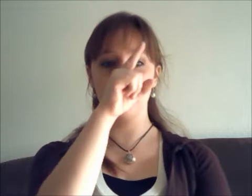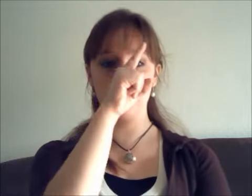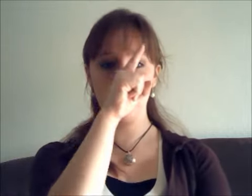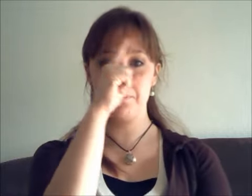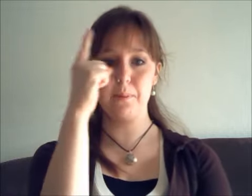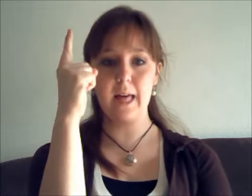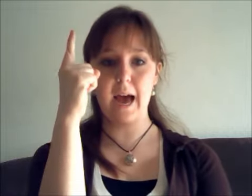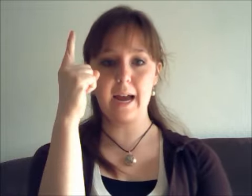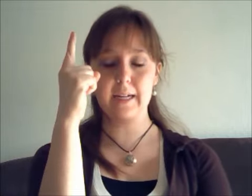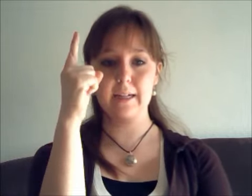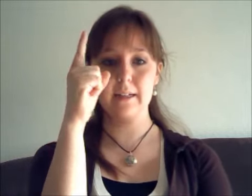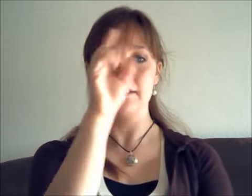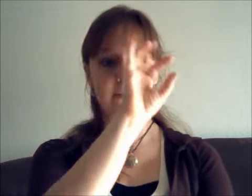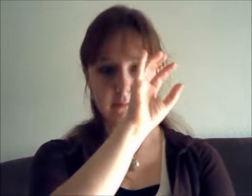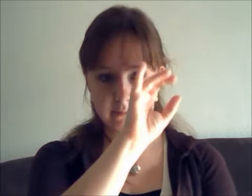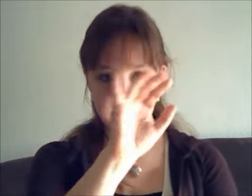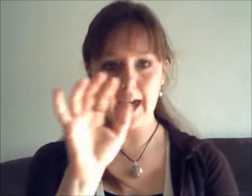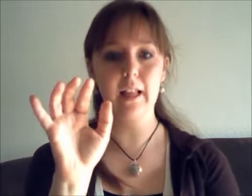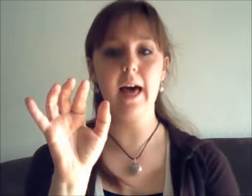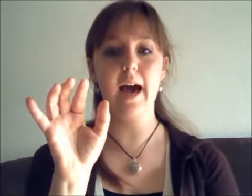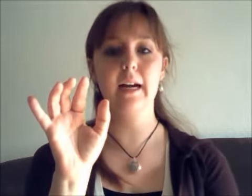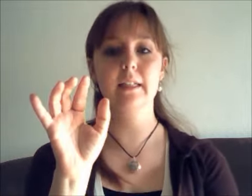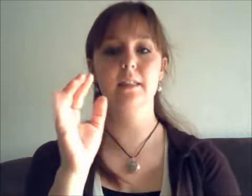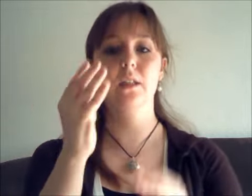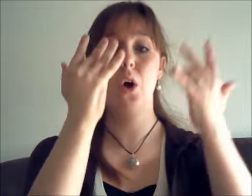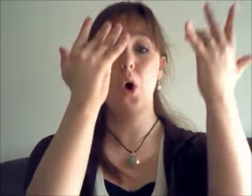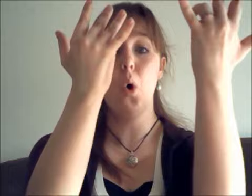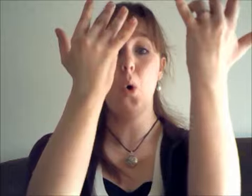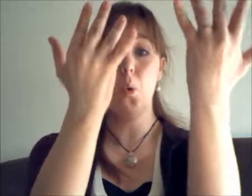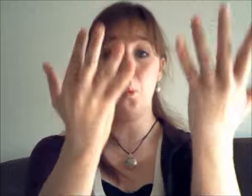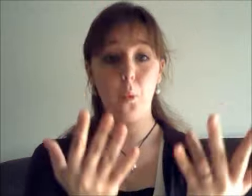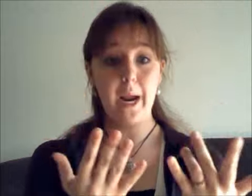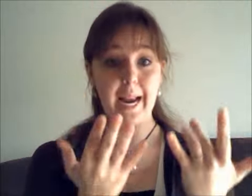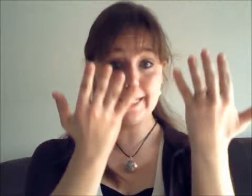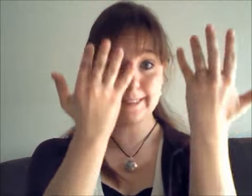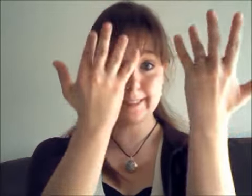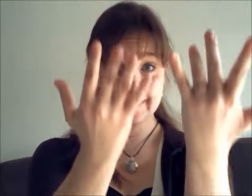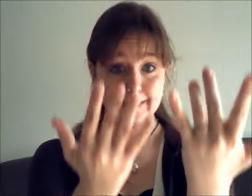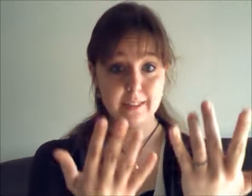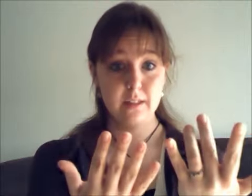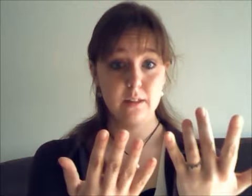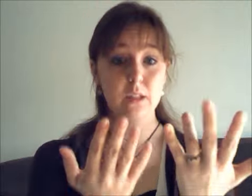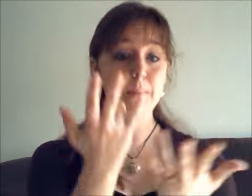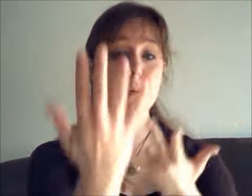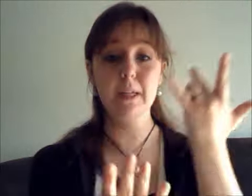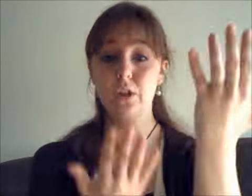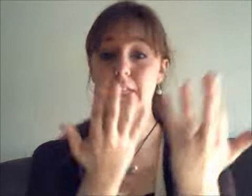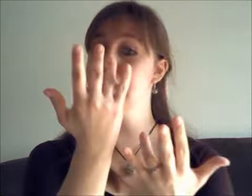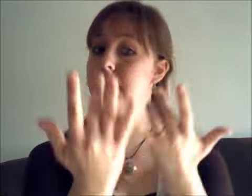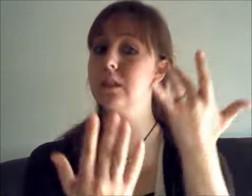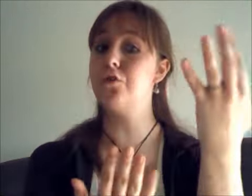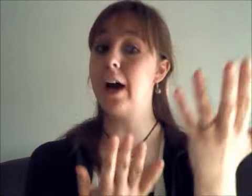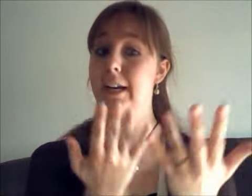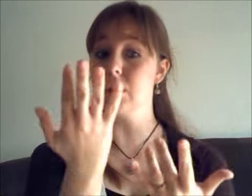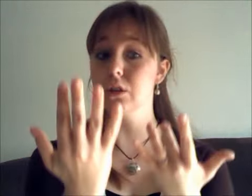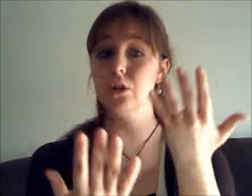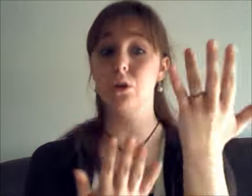2 black Cadillacs, wait. Some people might do this. This is fire, so don't do